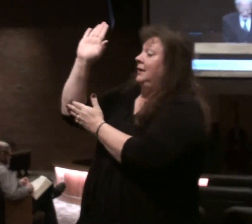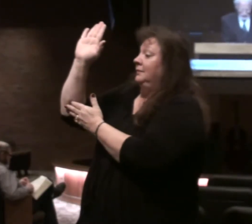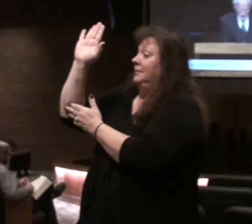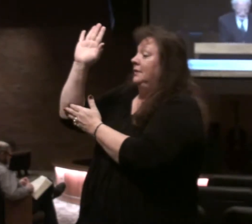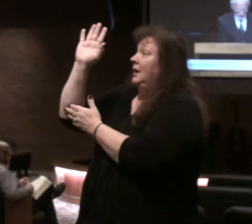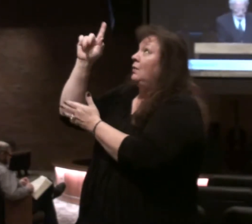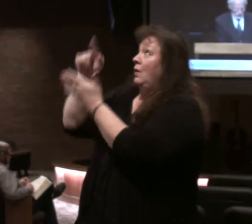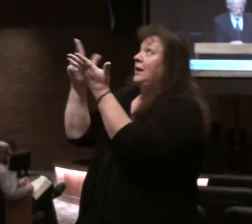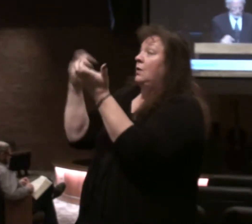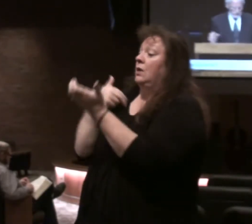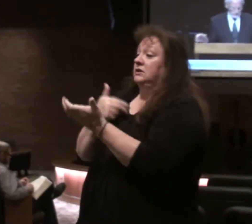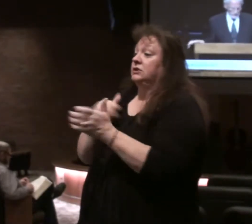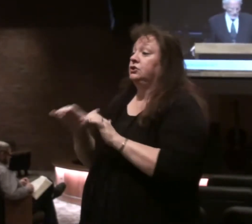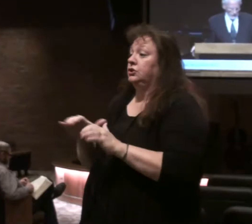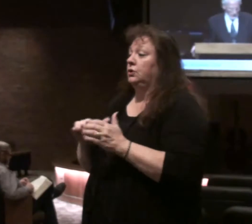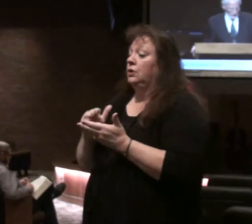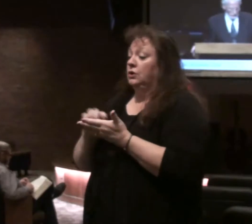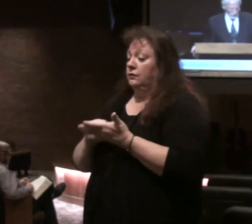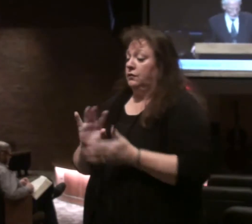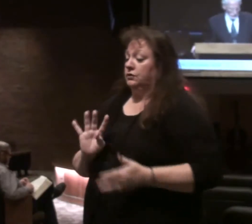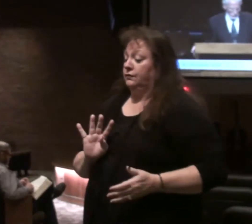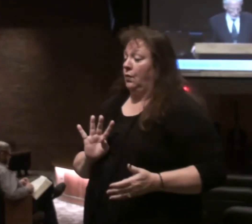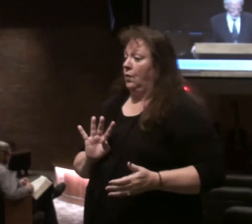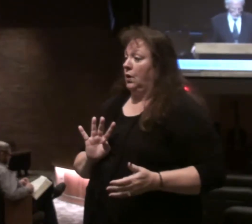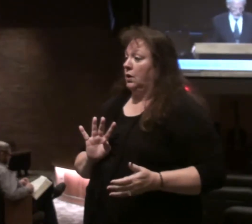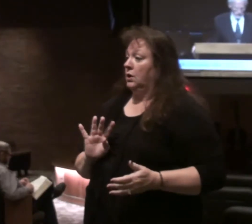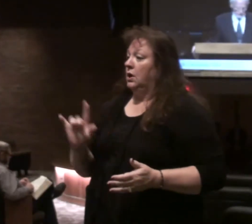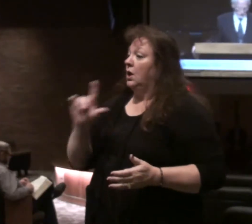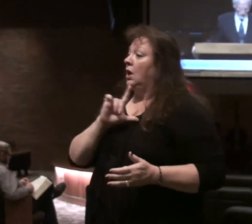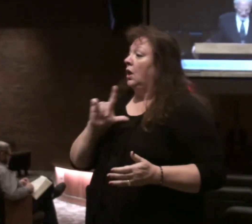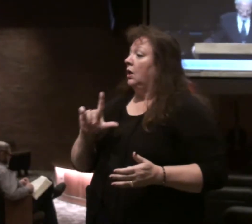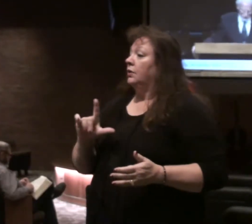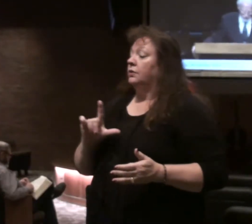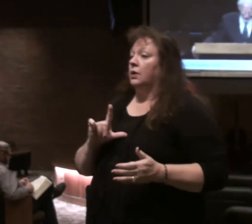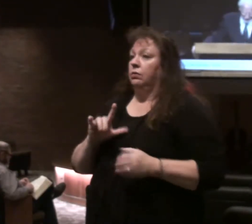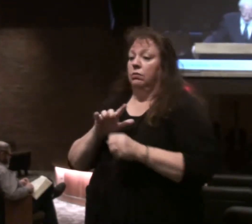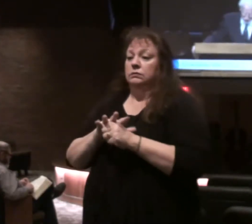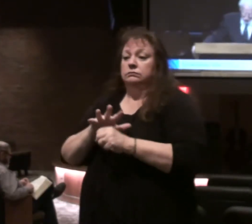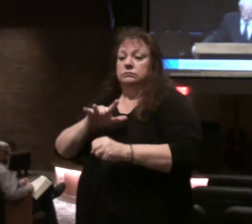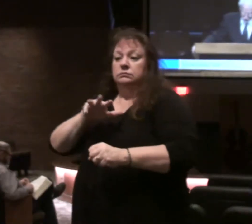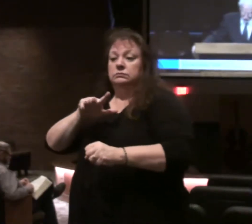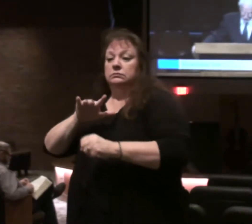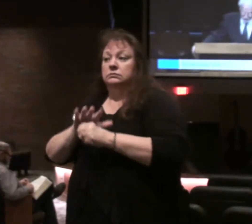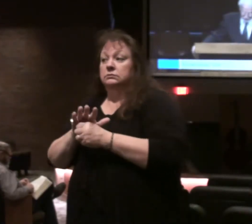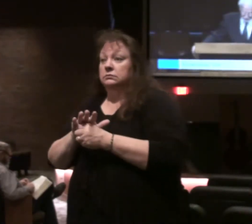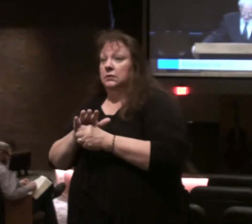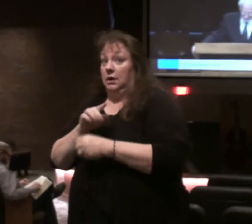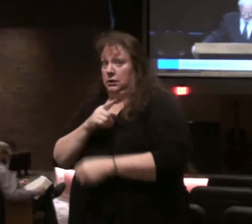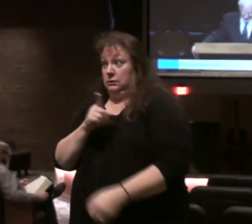for us. So, verse 4. If the ruler's temper rises against you,